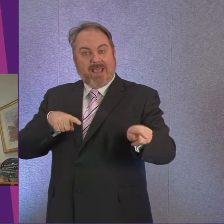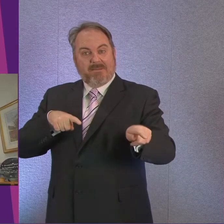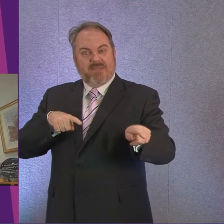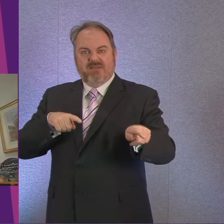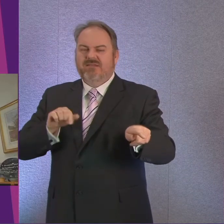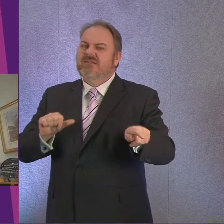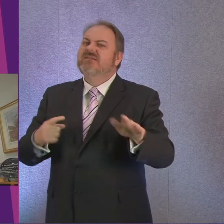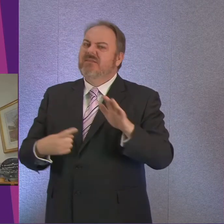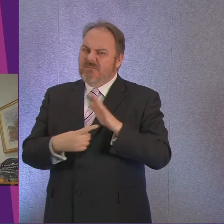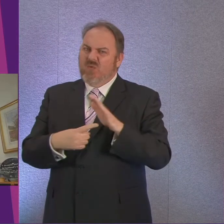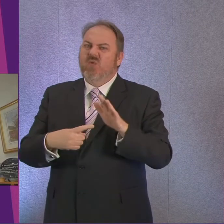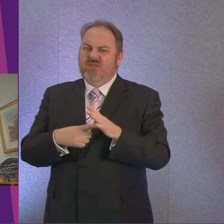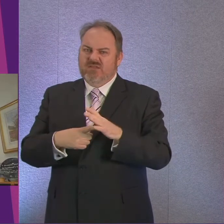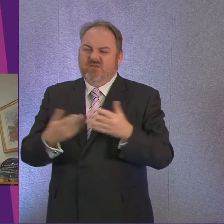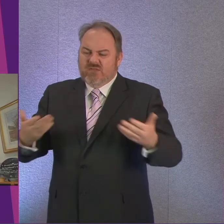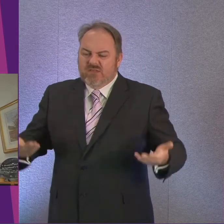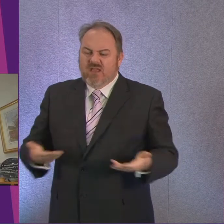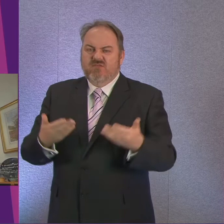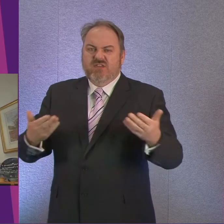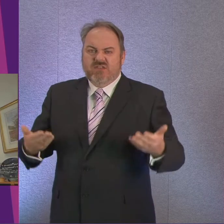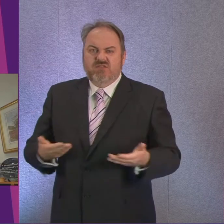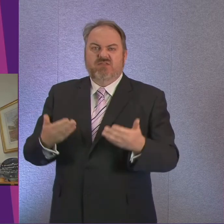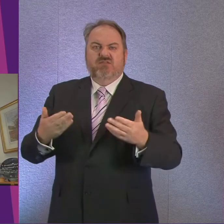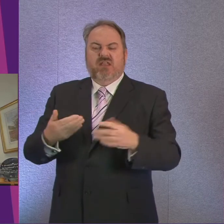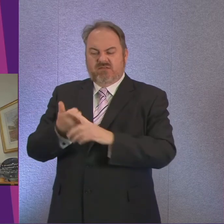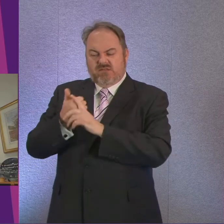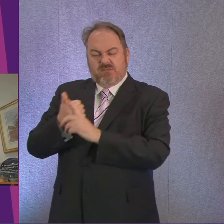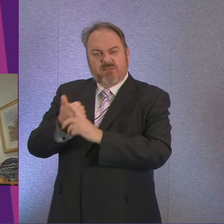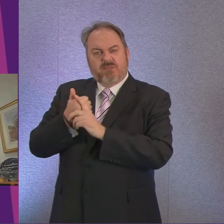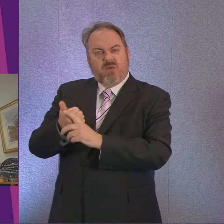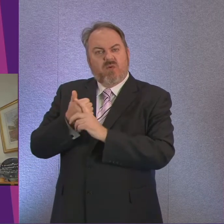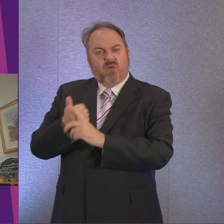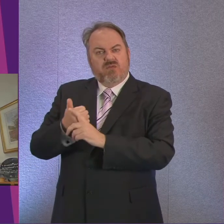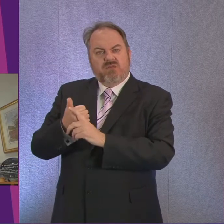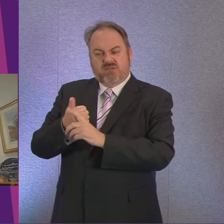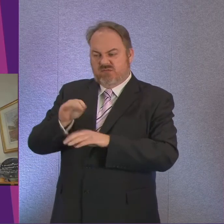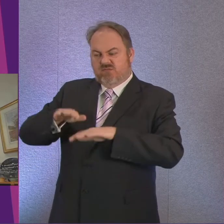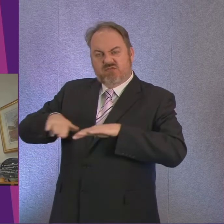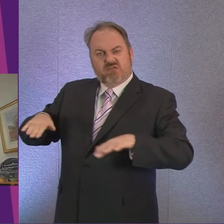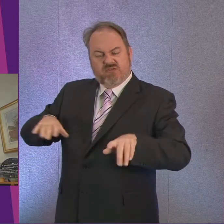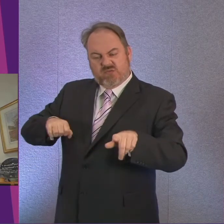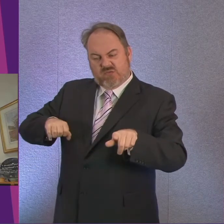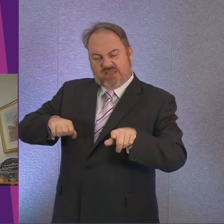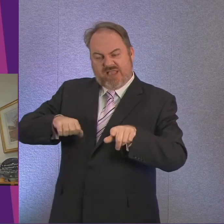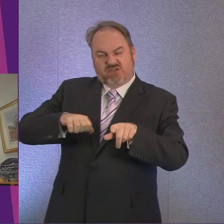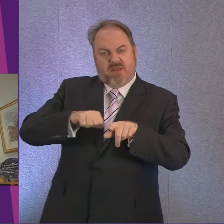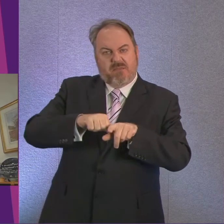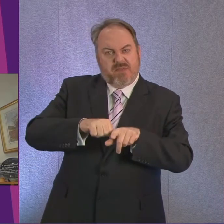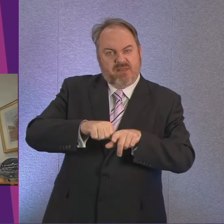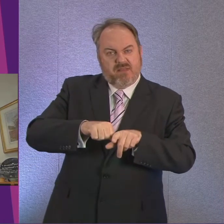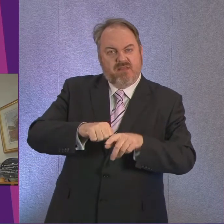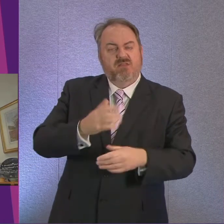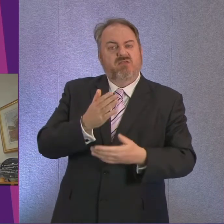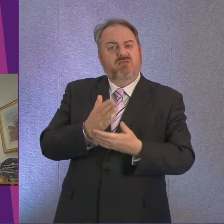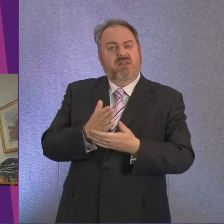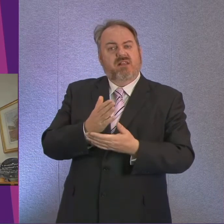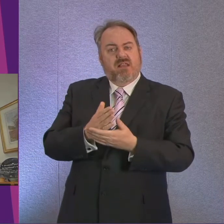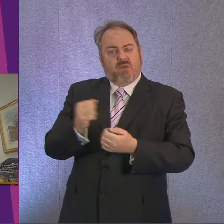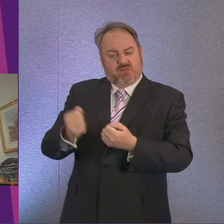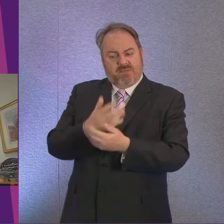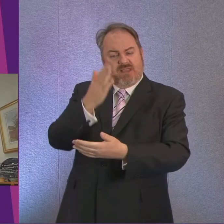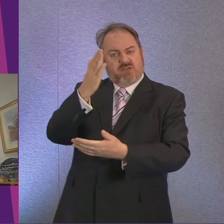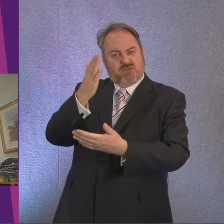the period of educational disruption that we are going through is a matter of great concern, and I want to ensure that there